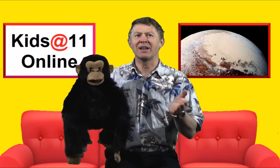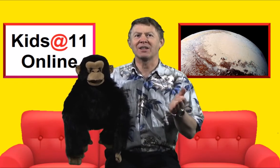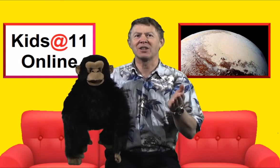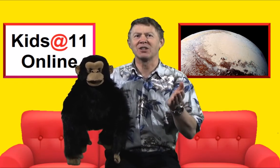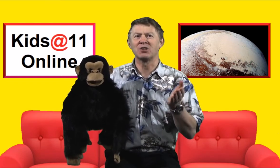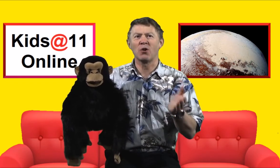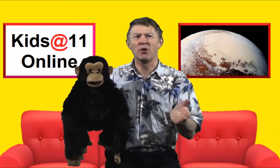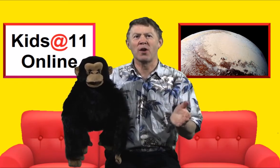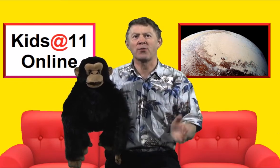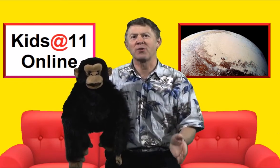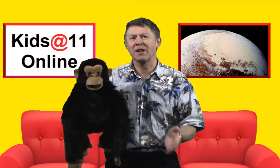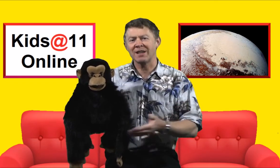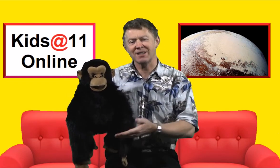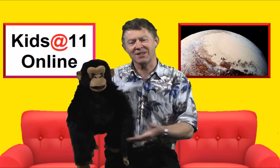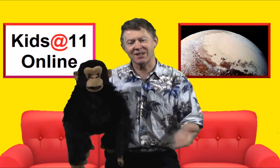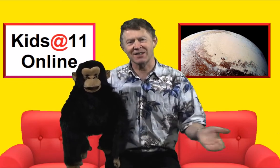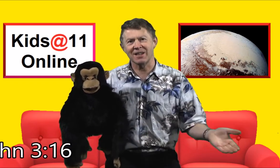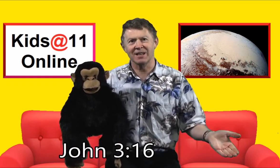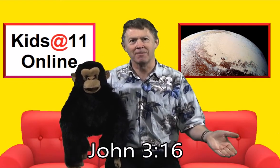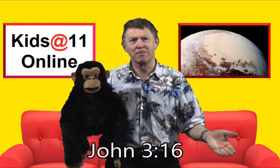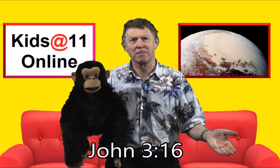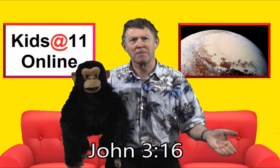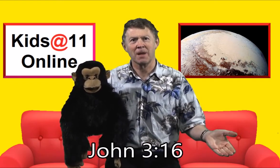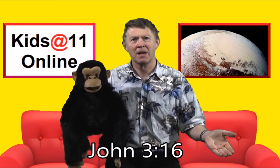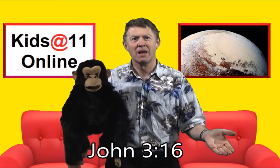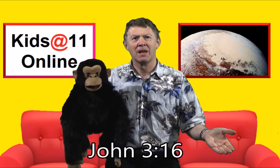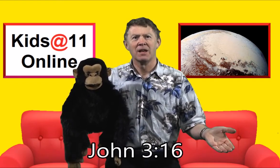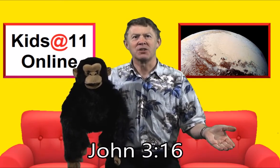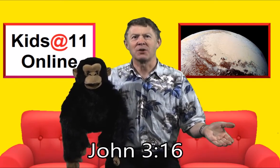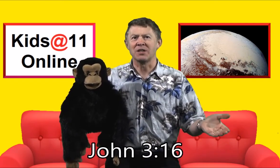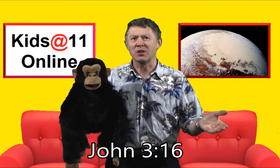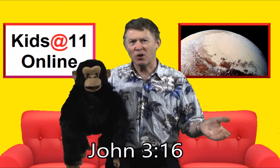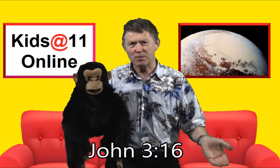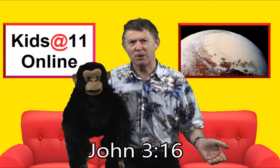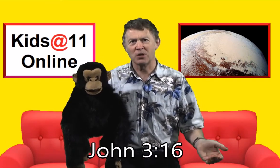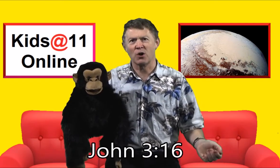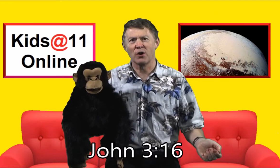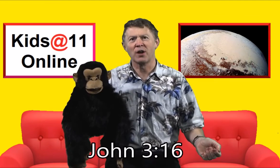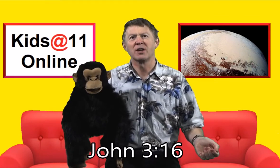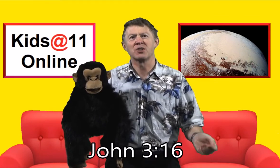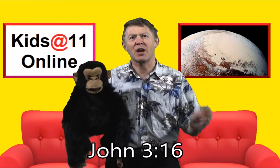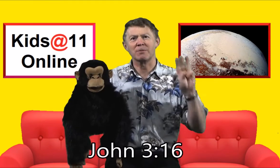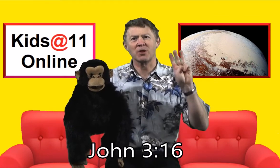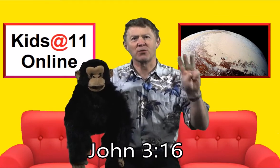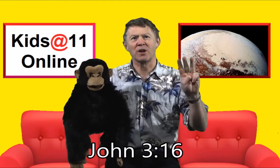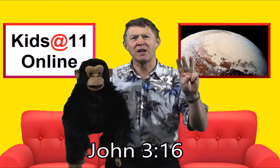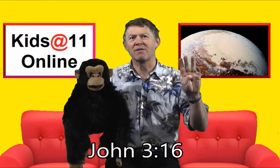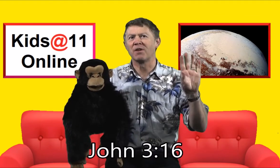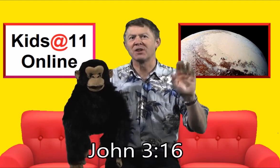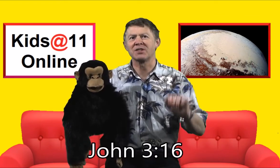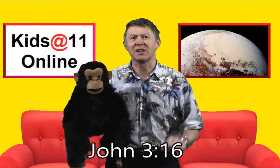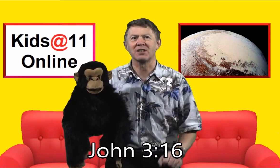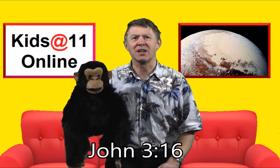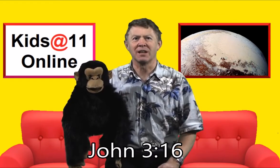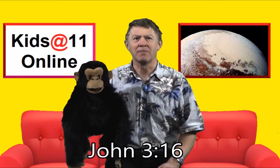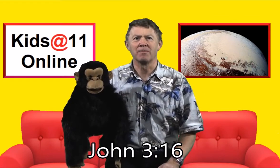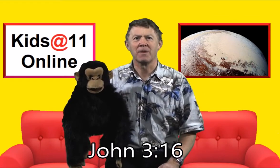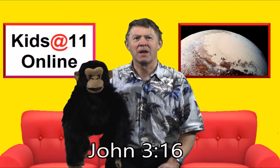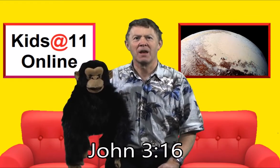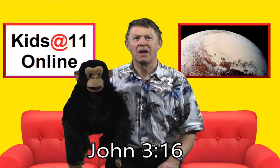in John 3:16. So it's in the Gospel of John, chapter 3, verse 16.